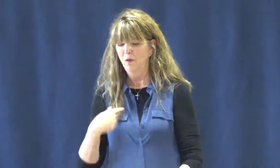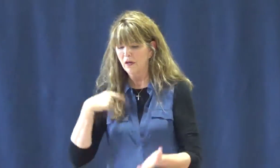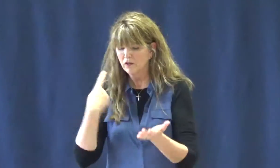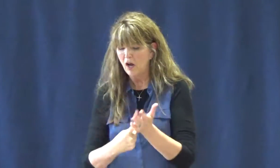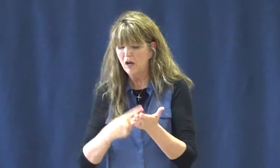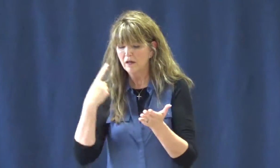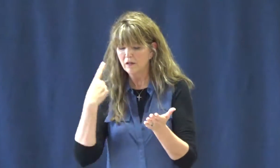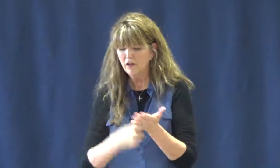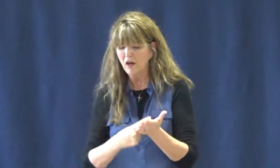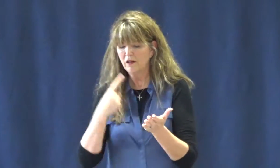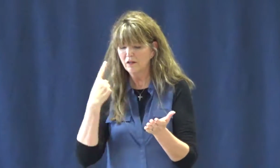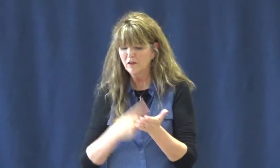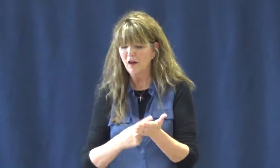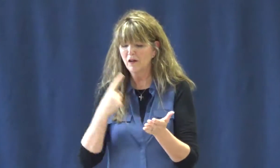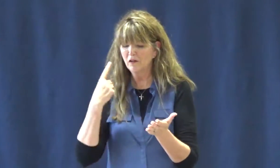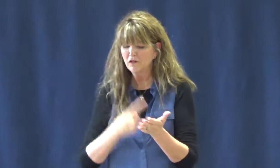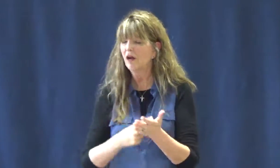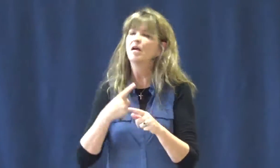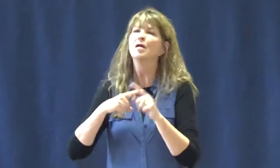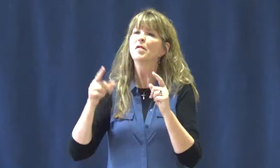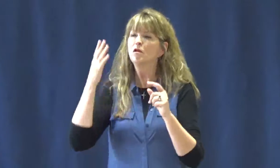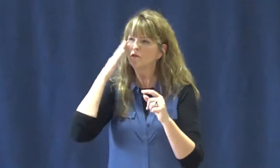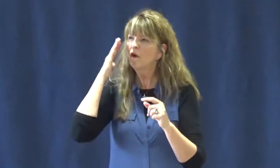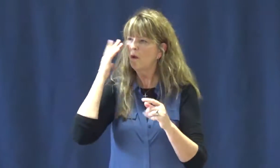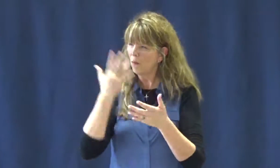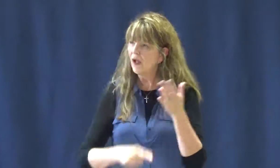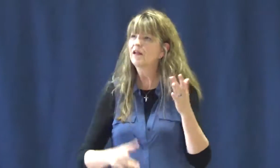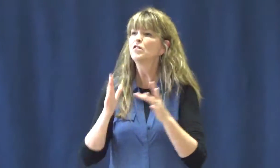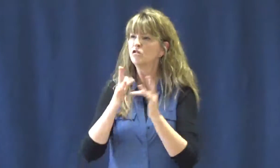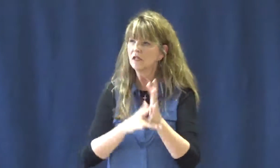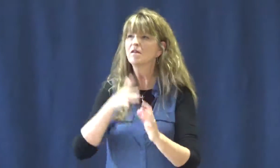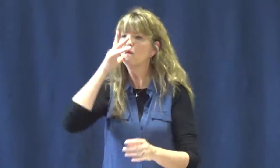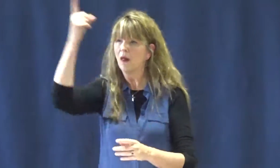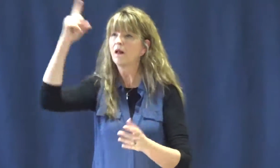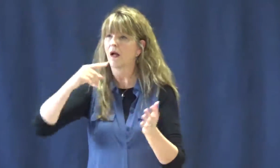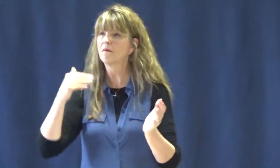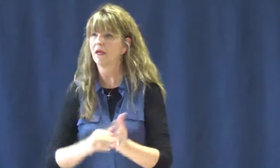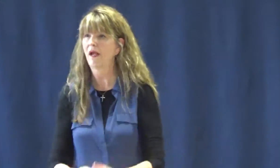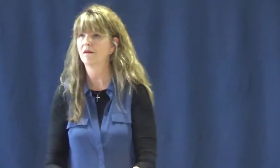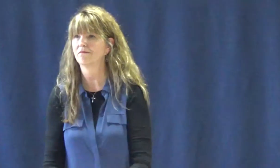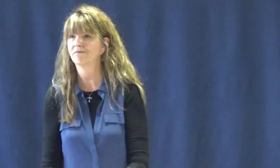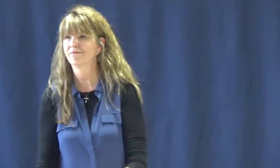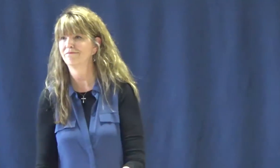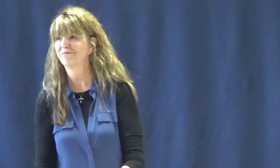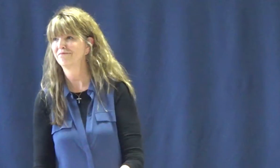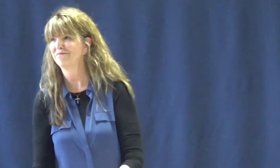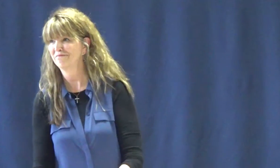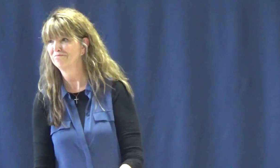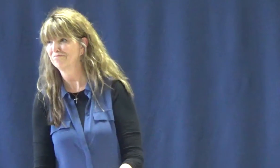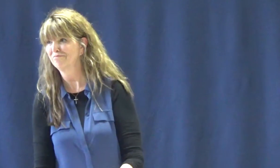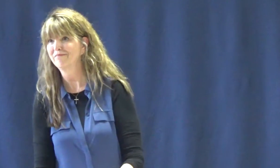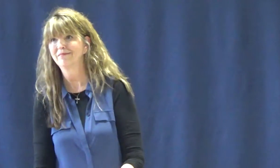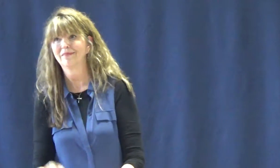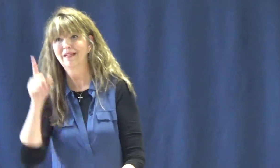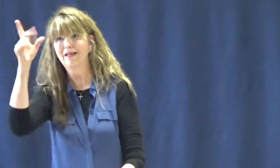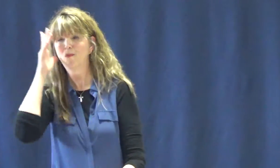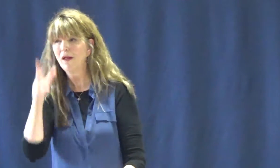Planning for the future, where we discuss and we discuss and we discuss. We know that Jesus will come again.